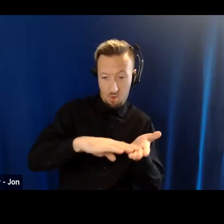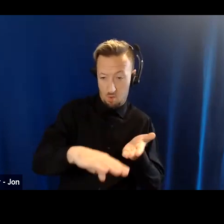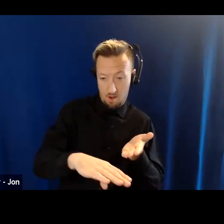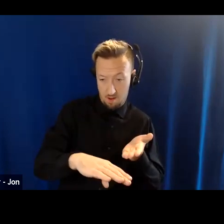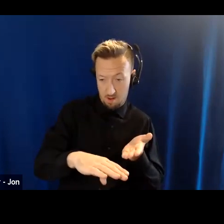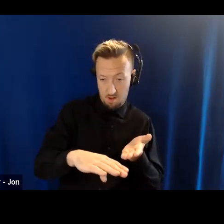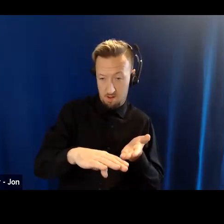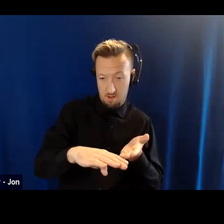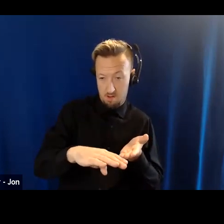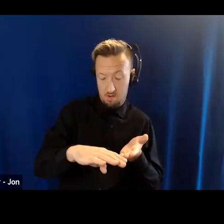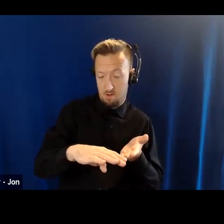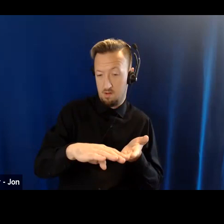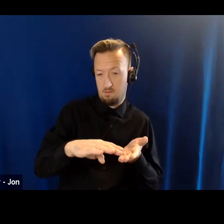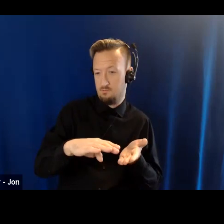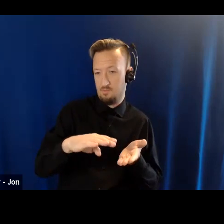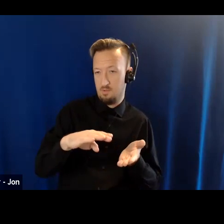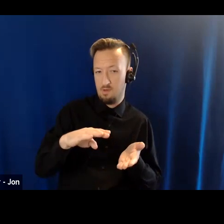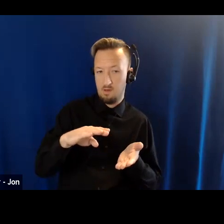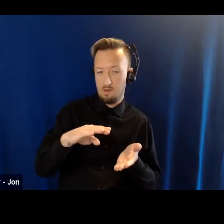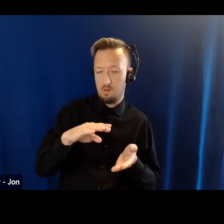this includes the